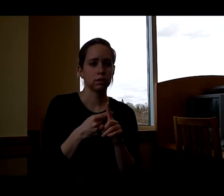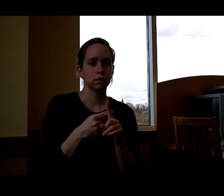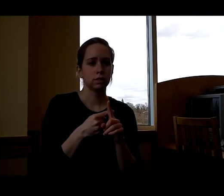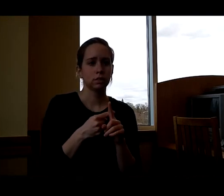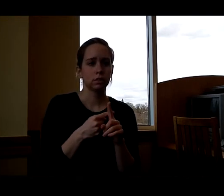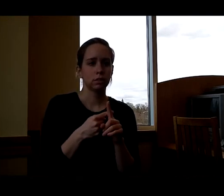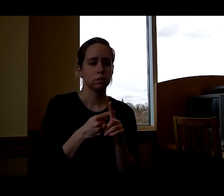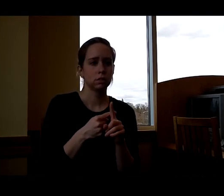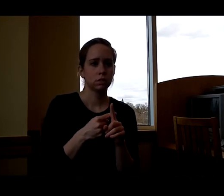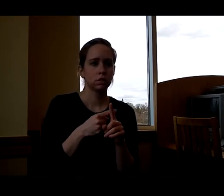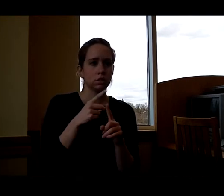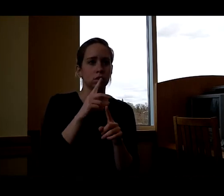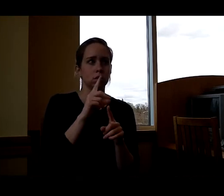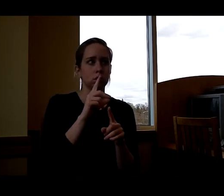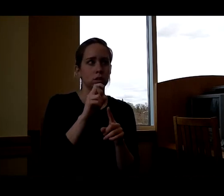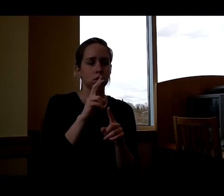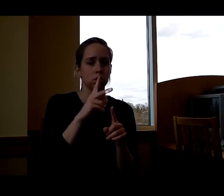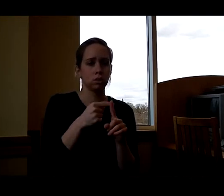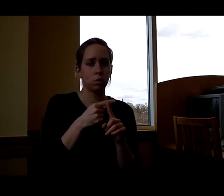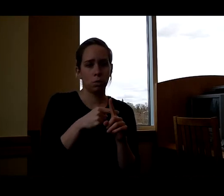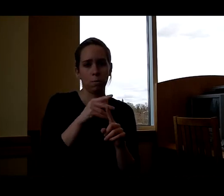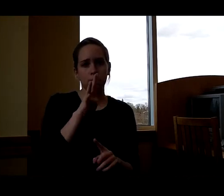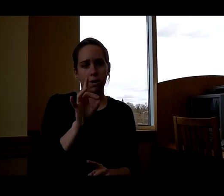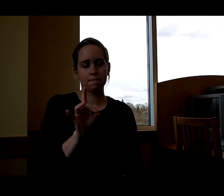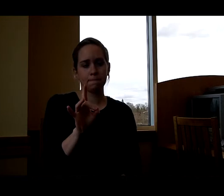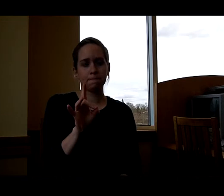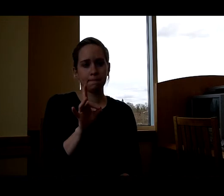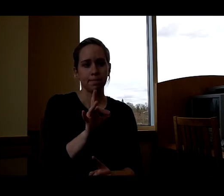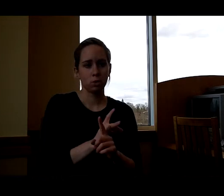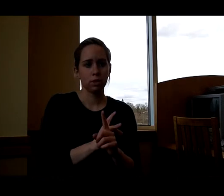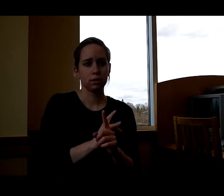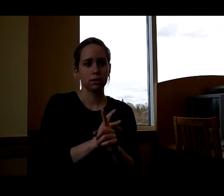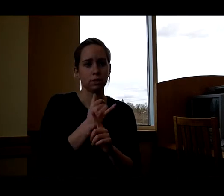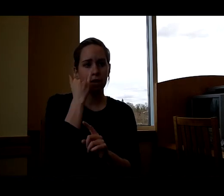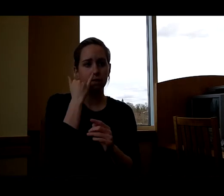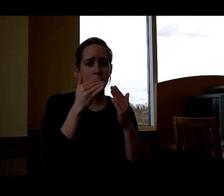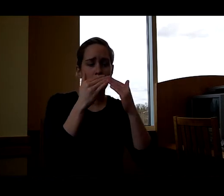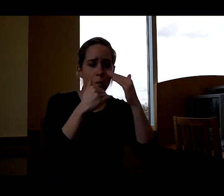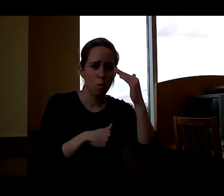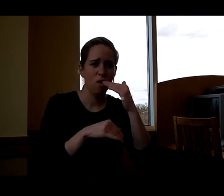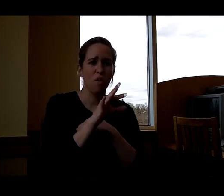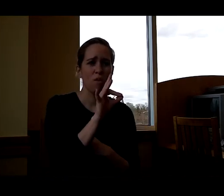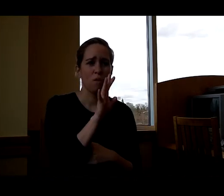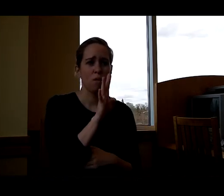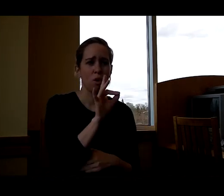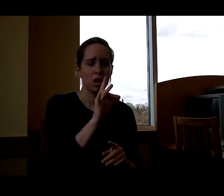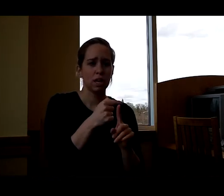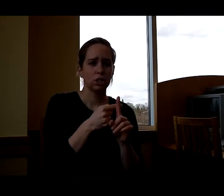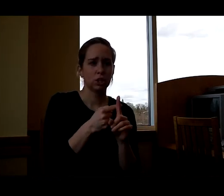point was 48. That meant that if it got down to 48 degrees or 47